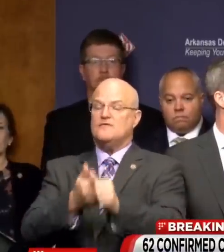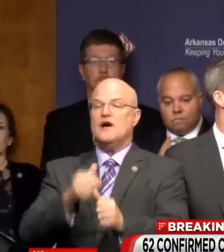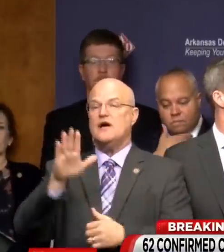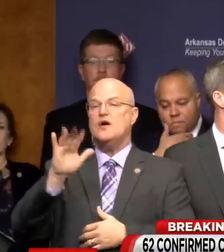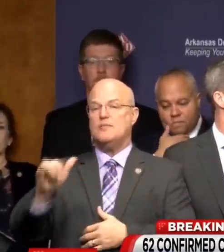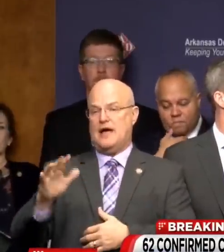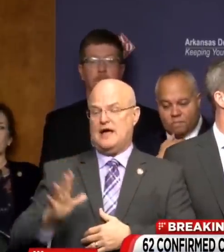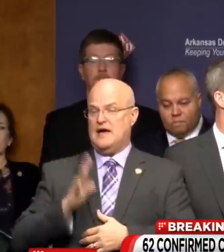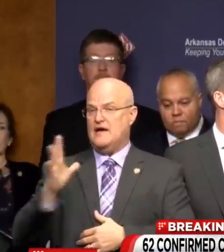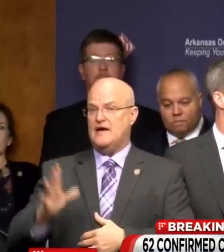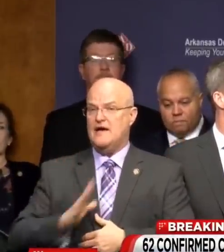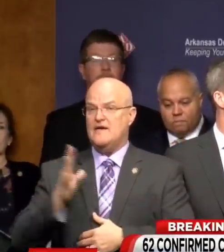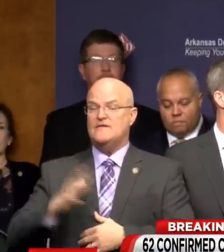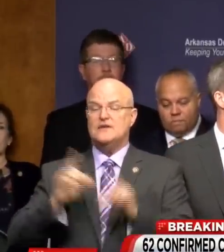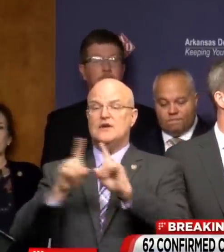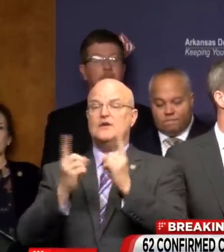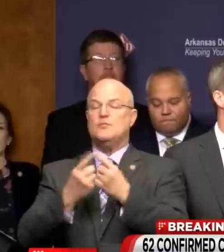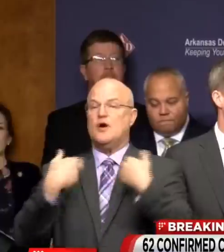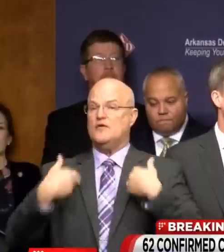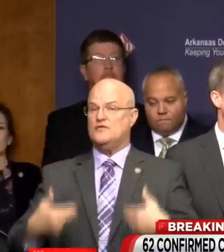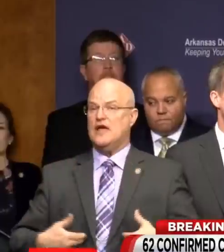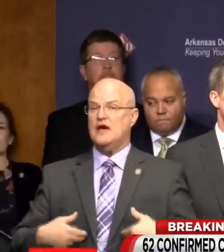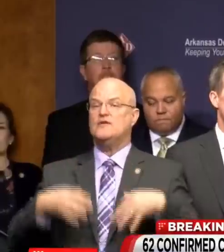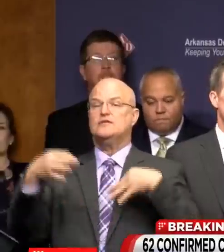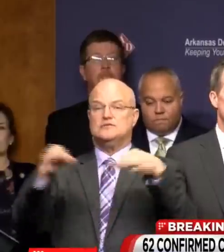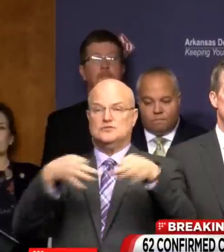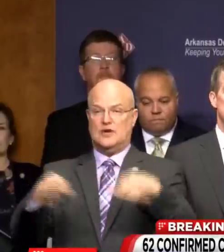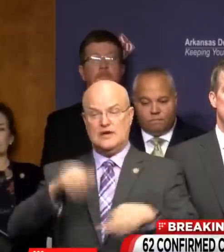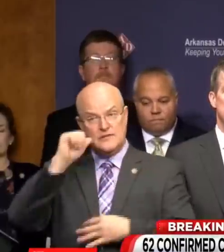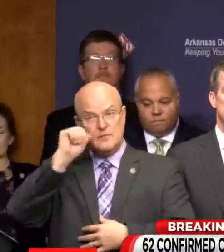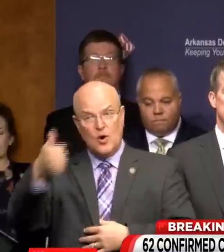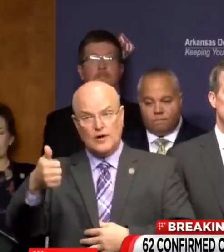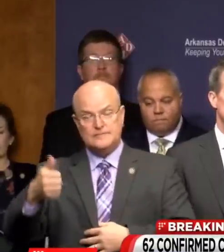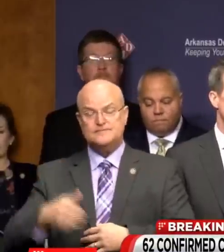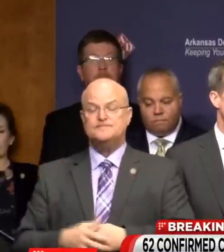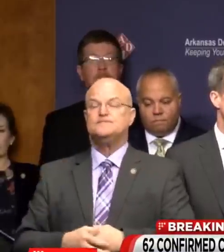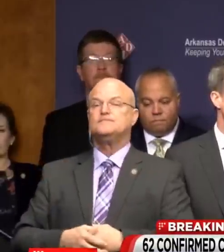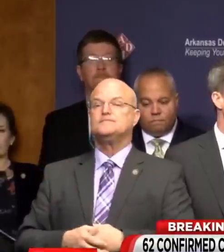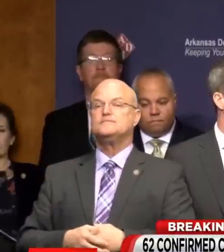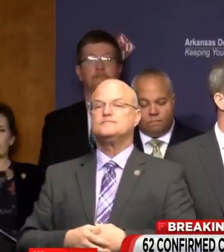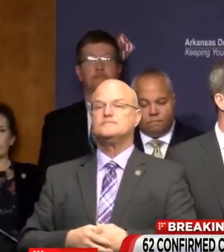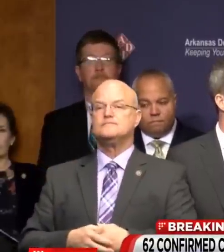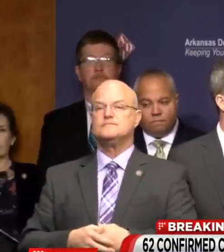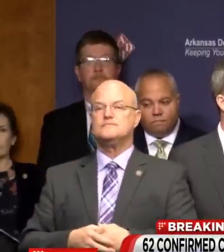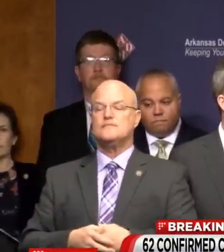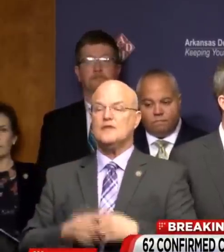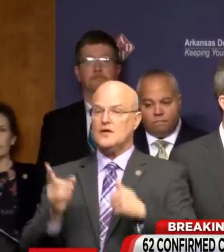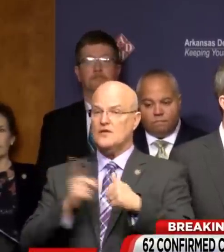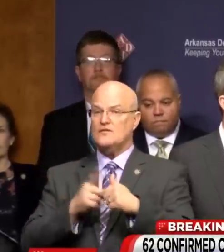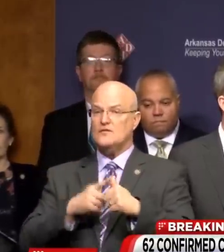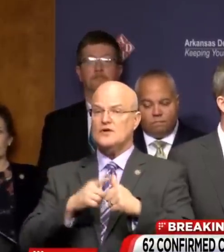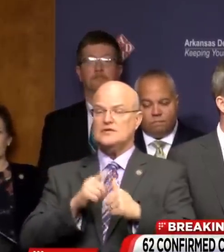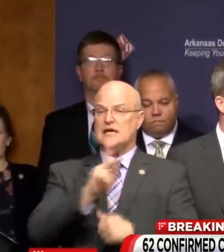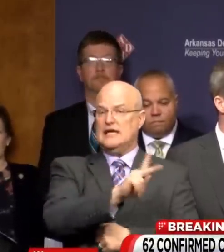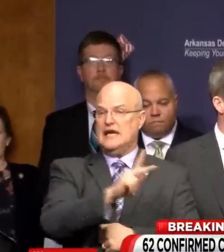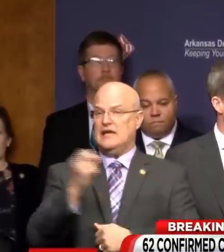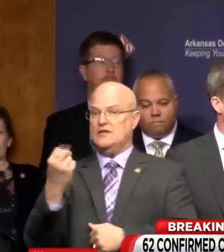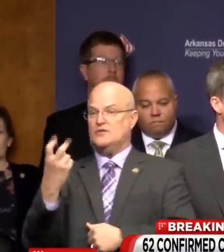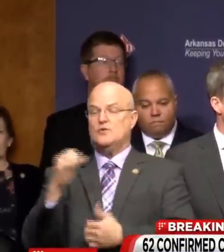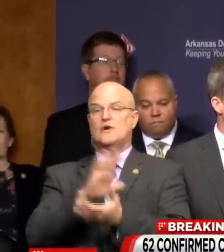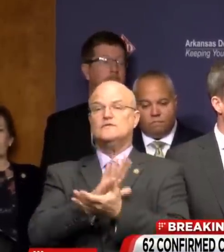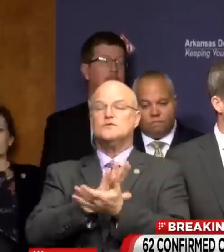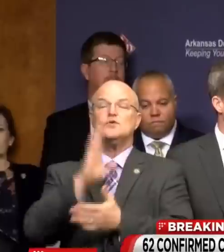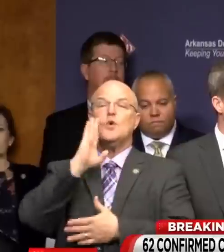by official Department of Health directive tomorrow. First, K through 12